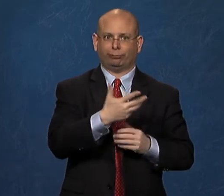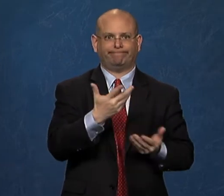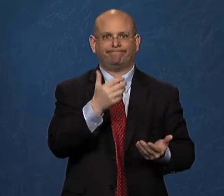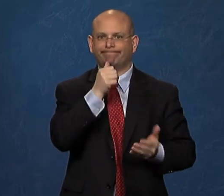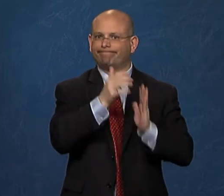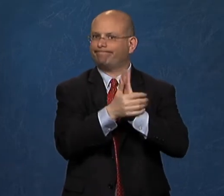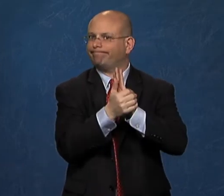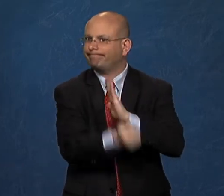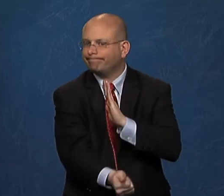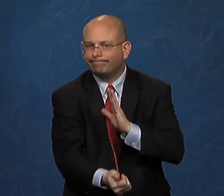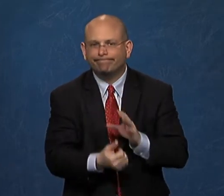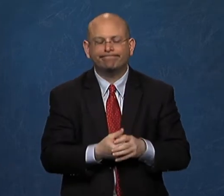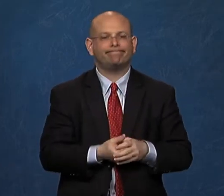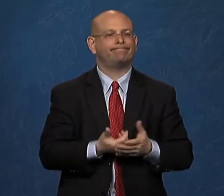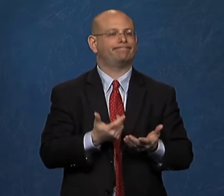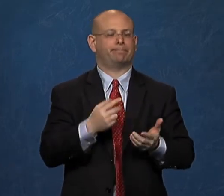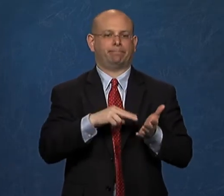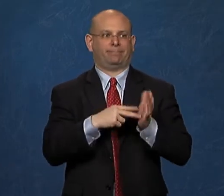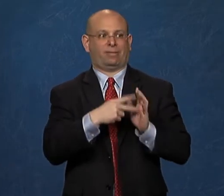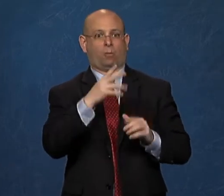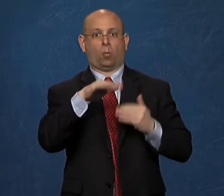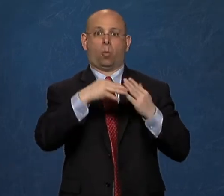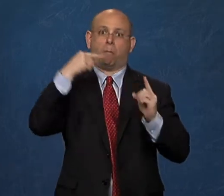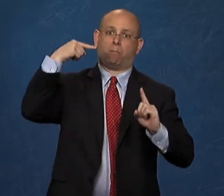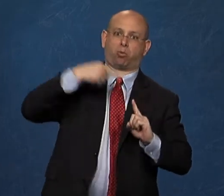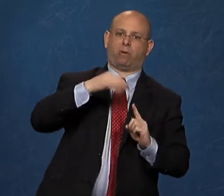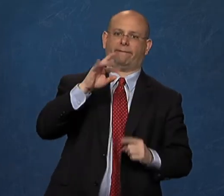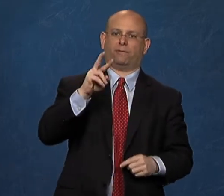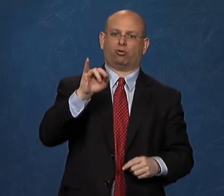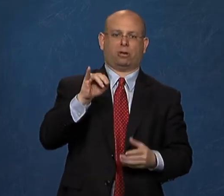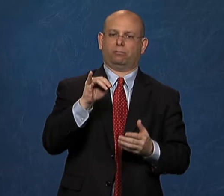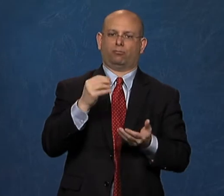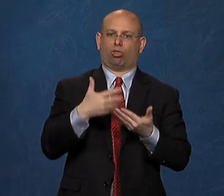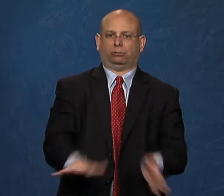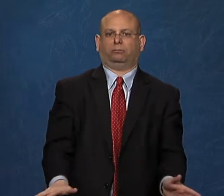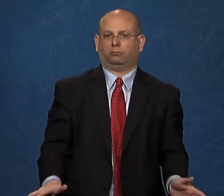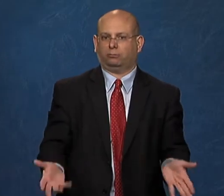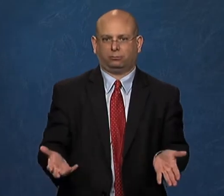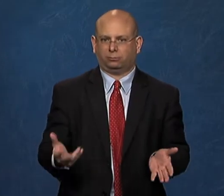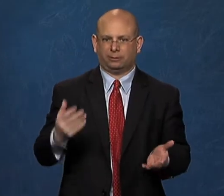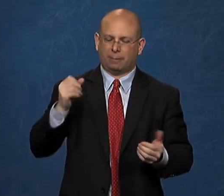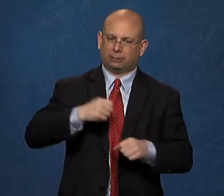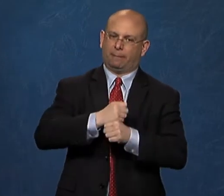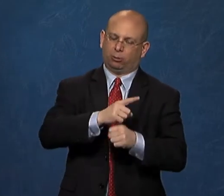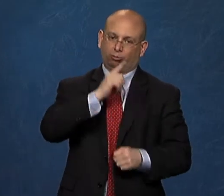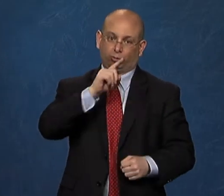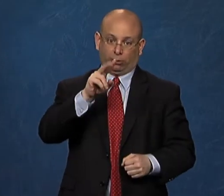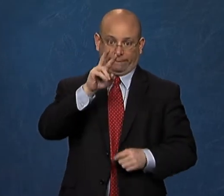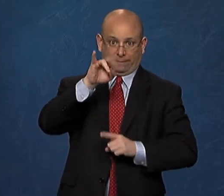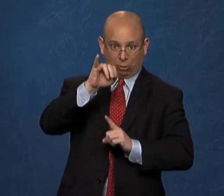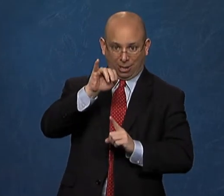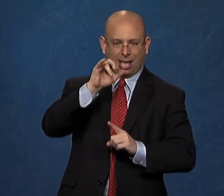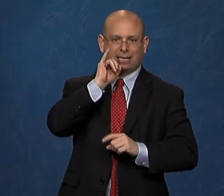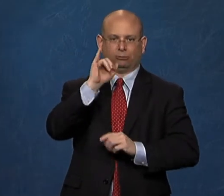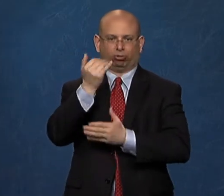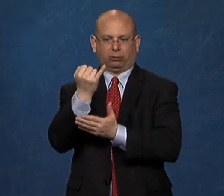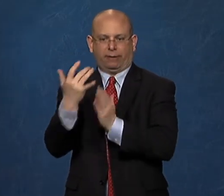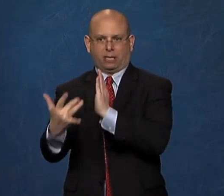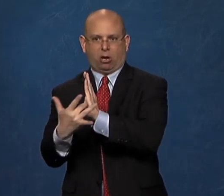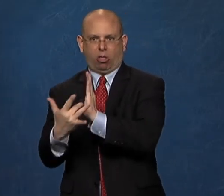interpreter is another major component. The interpreter skills also need to be on par, because you can have the best technology